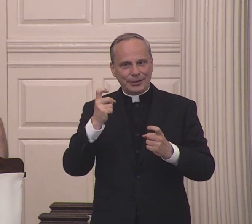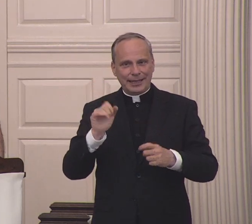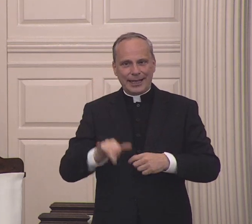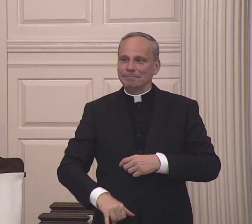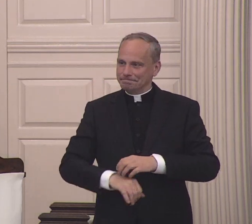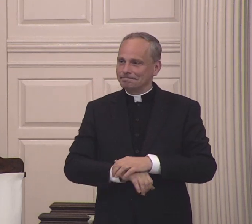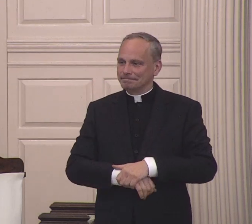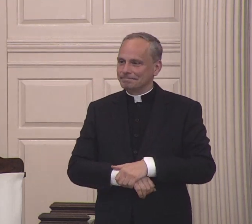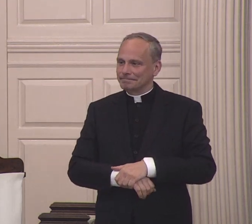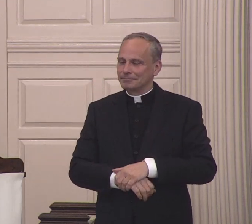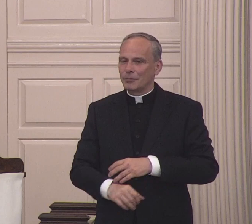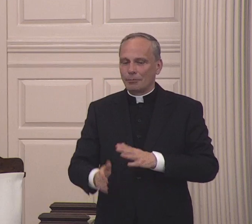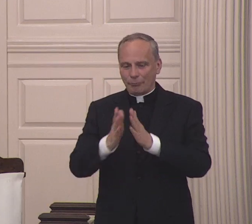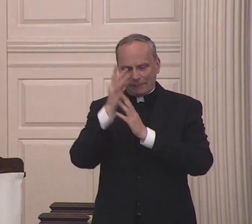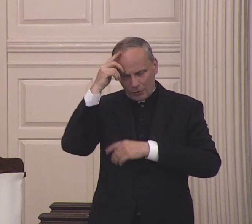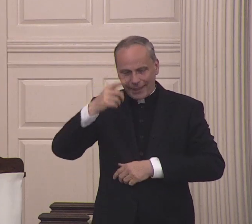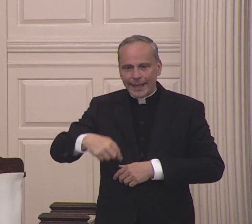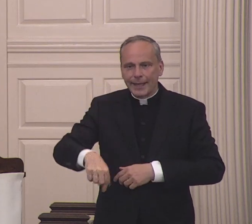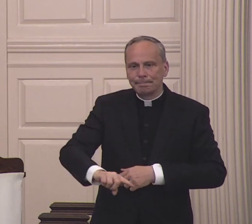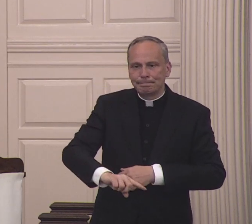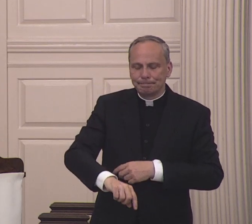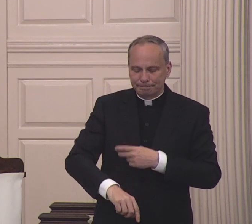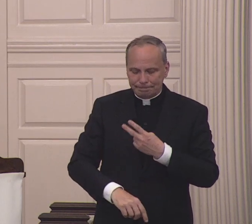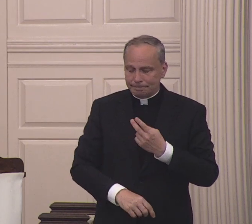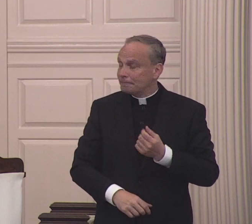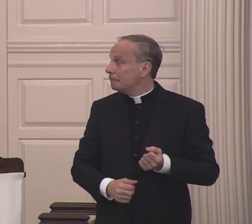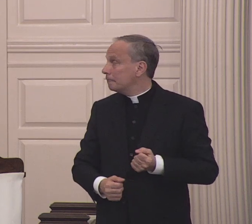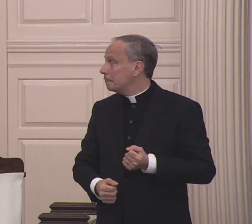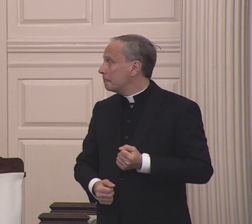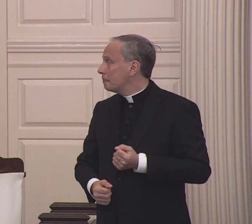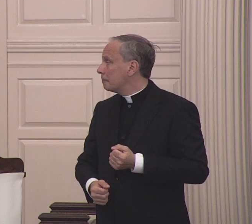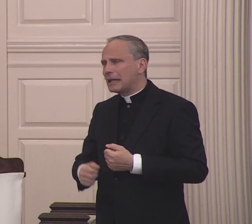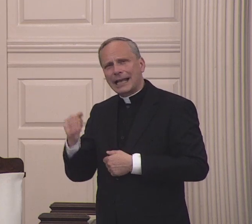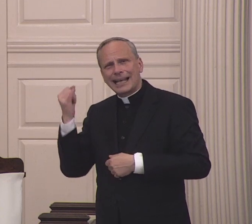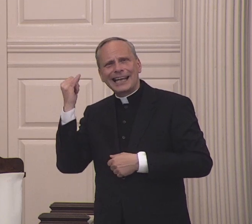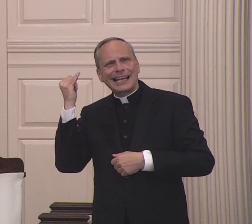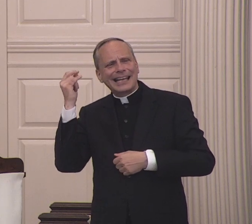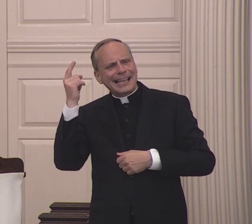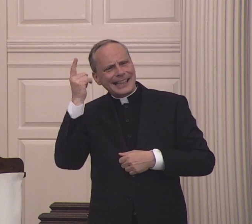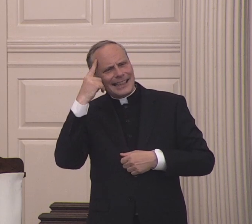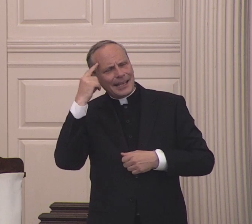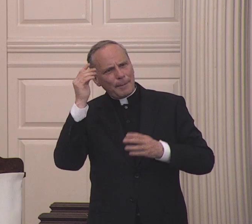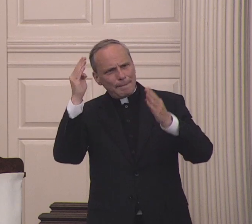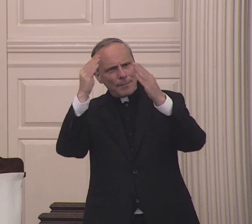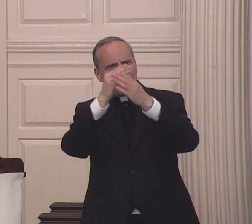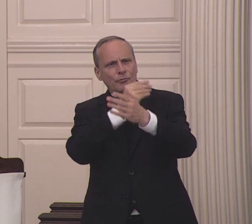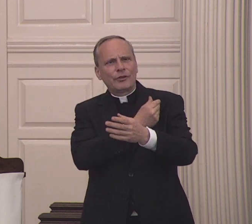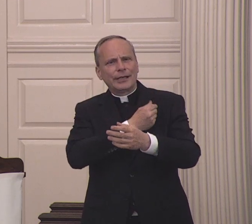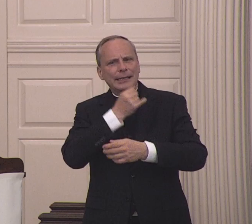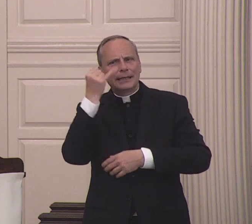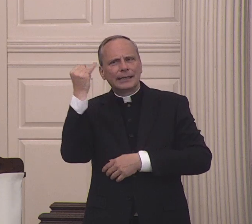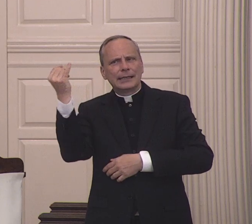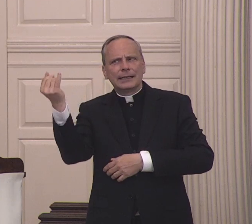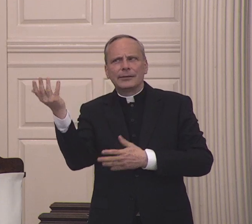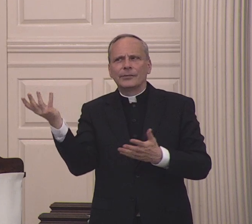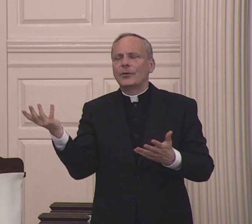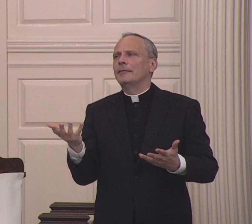this. We pray for them. I think the idea of Pope Francis is